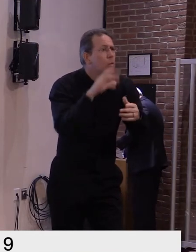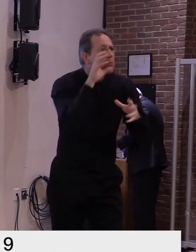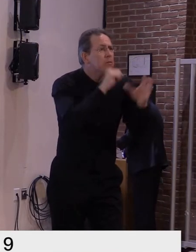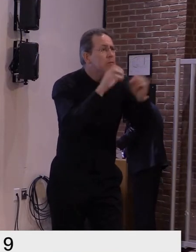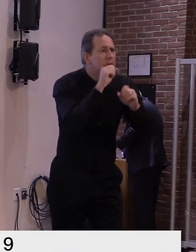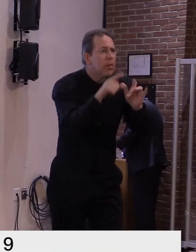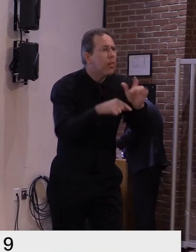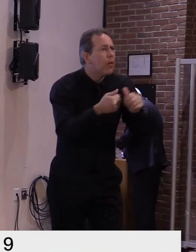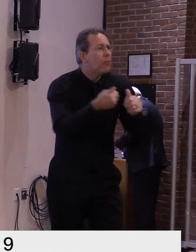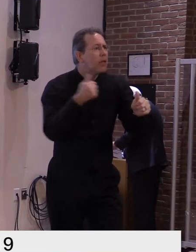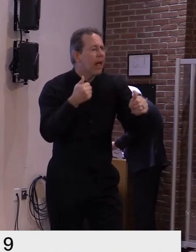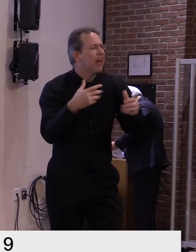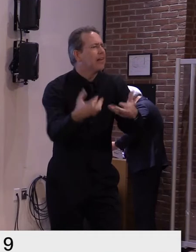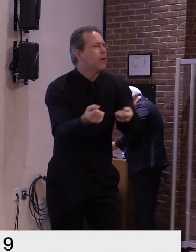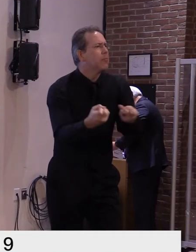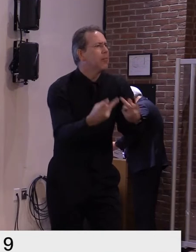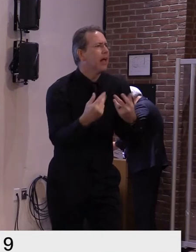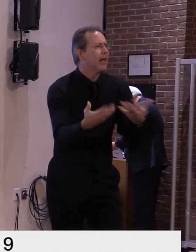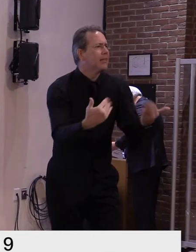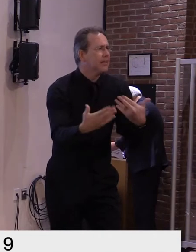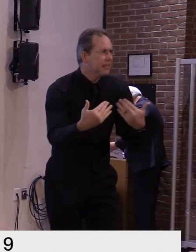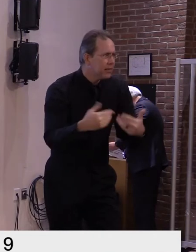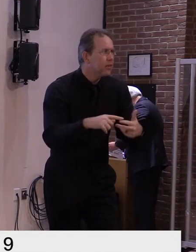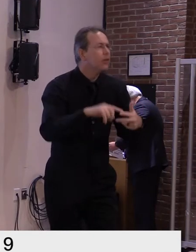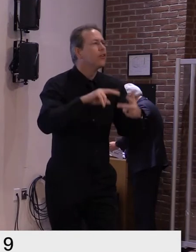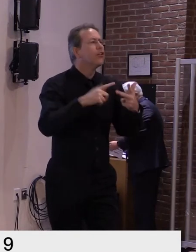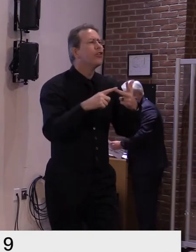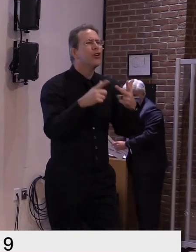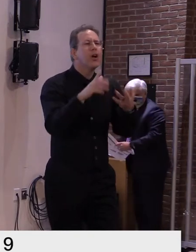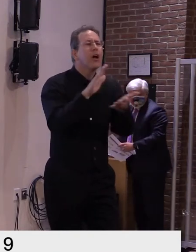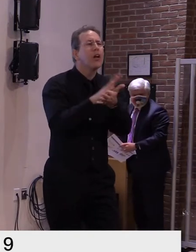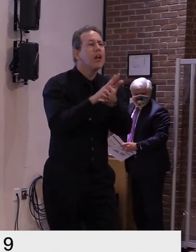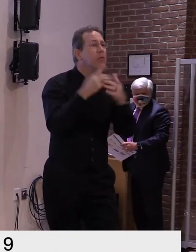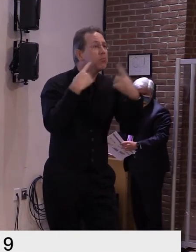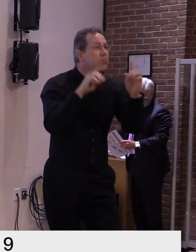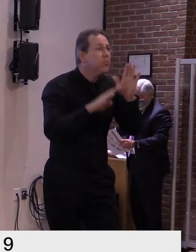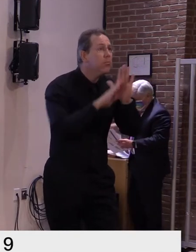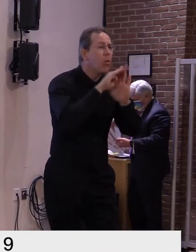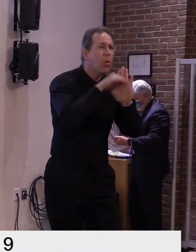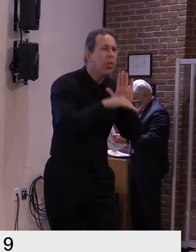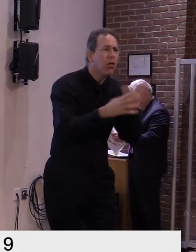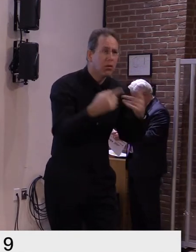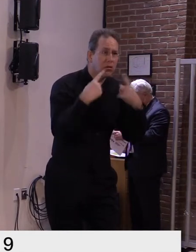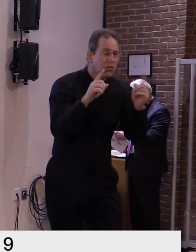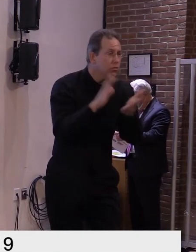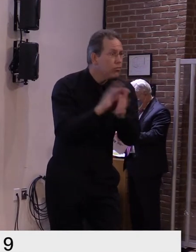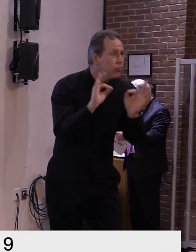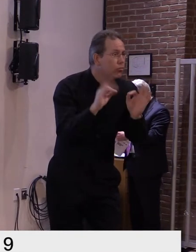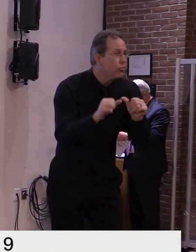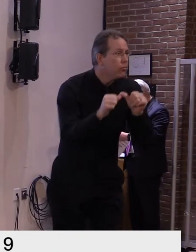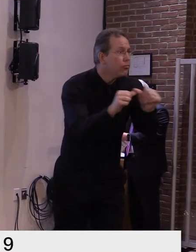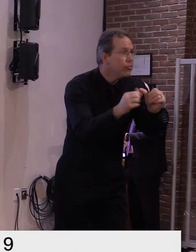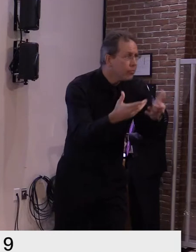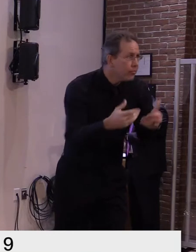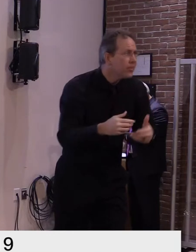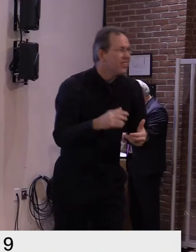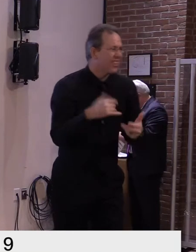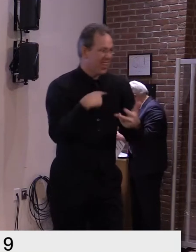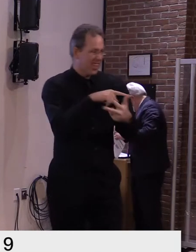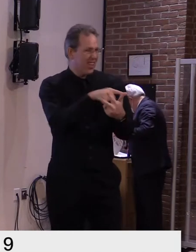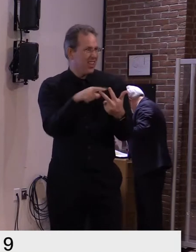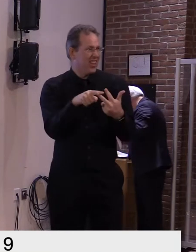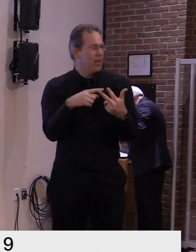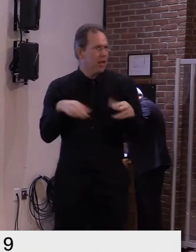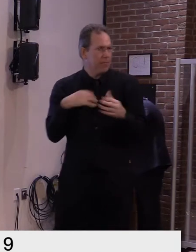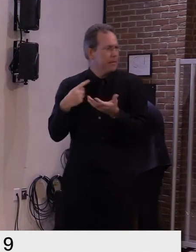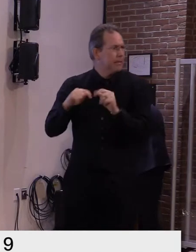stakeholder groups through the month of January to seek to finalize the planning framework by the end of January. I expect we're going to require each